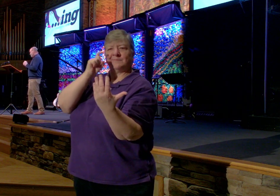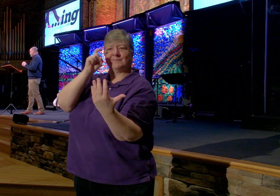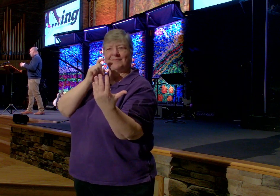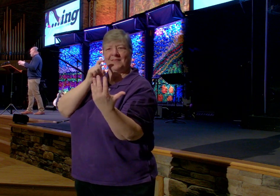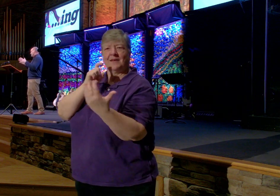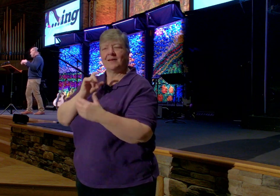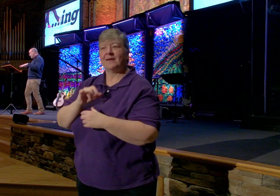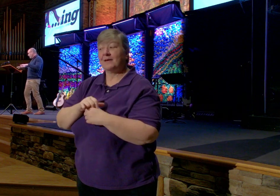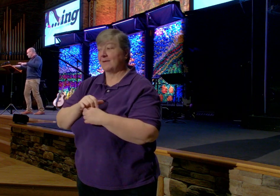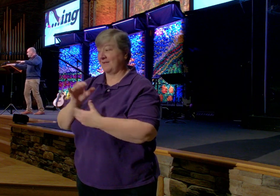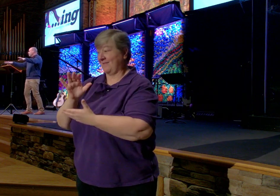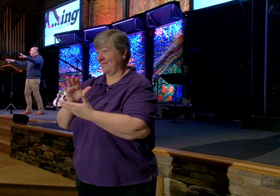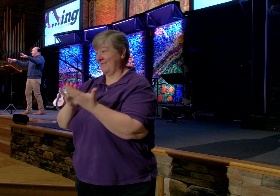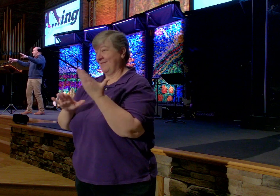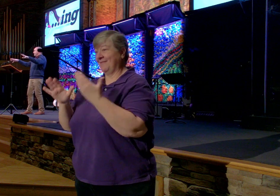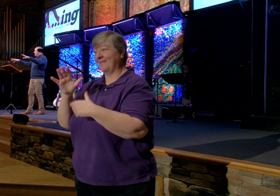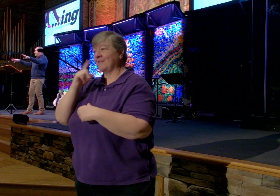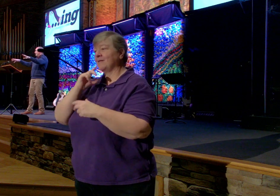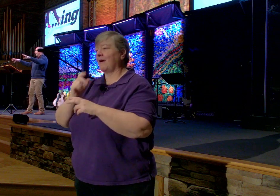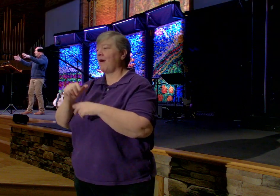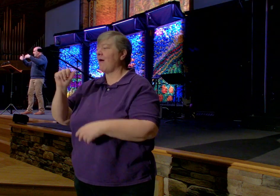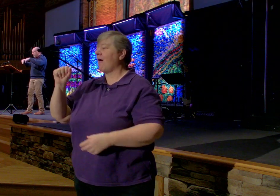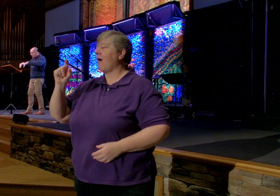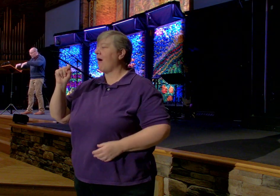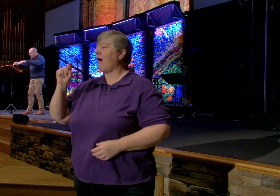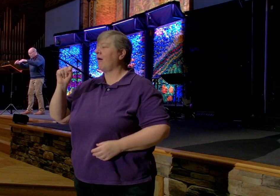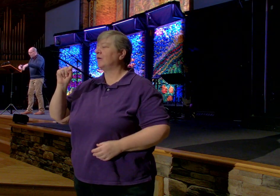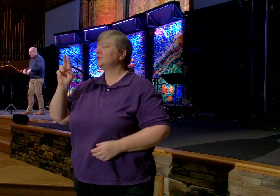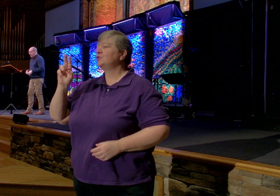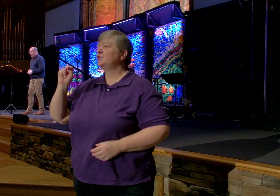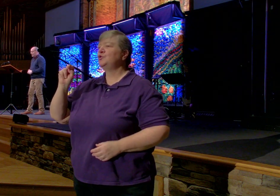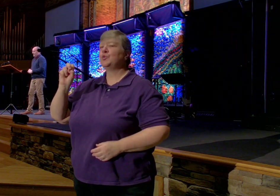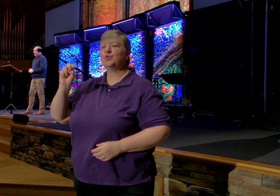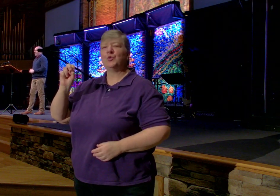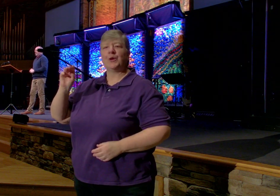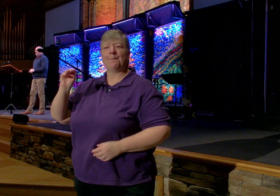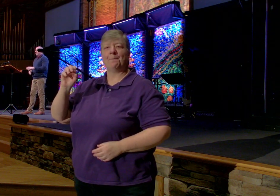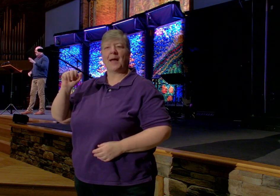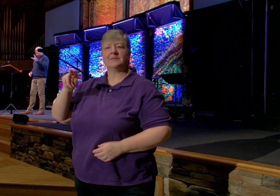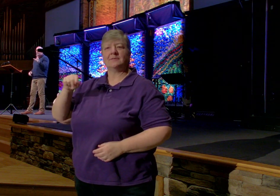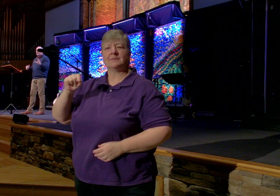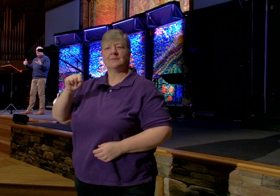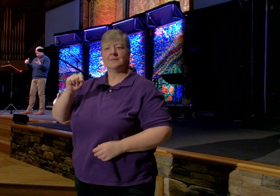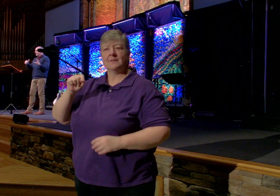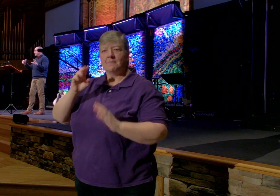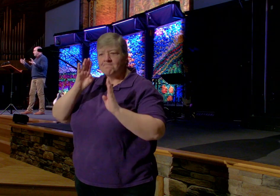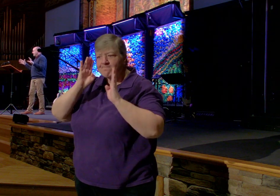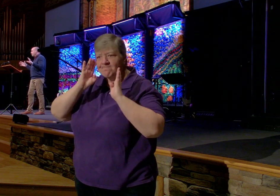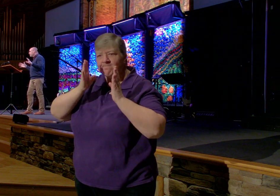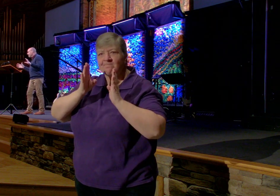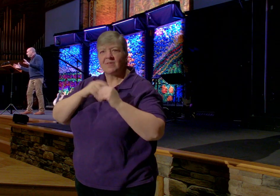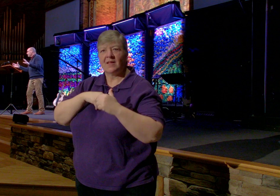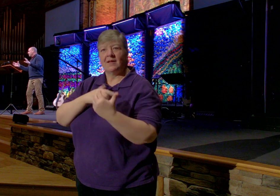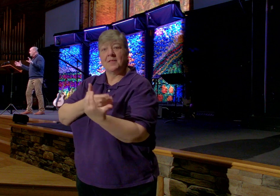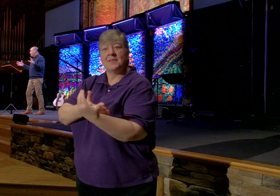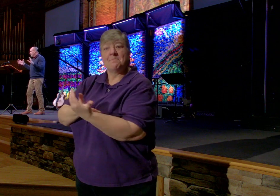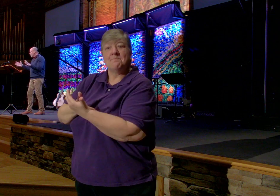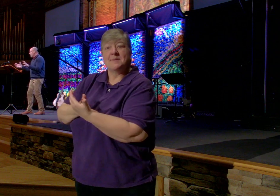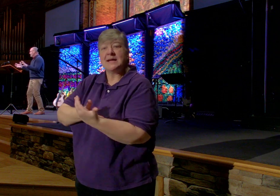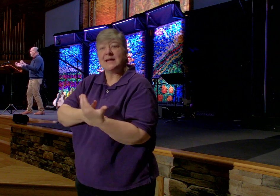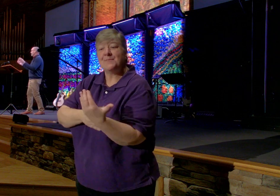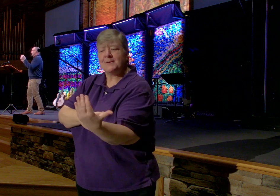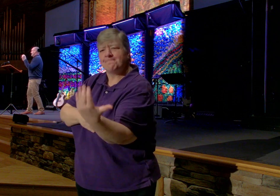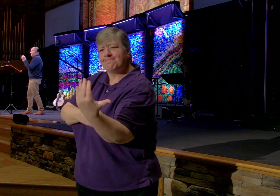changes. Psychologists call this attunement, being attuned to your child. The baby realizes by